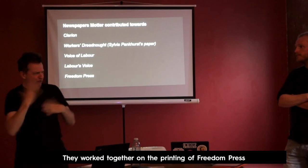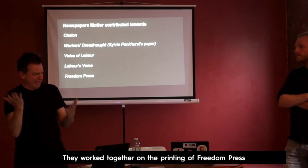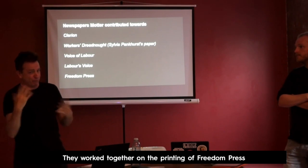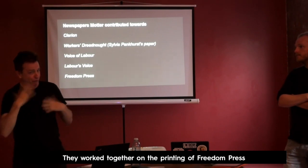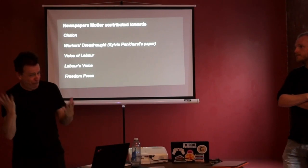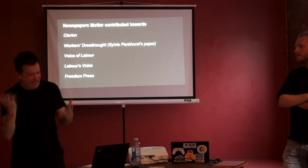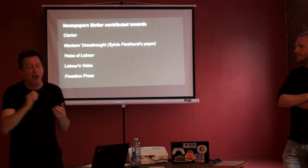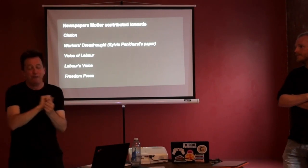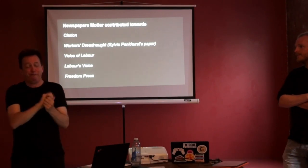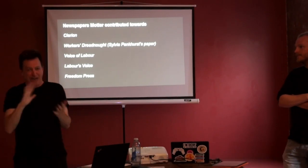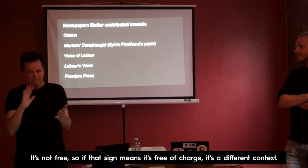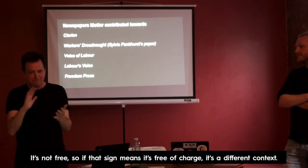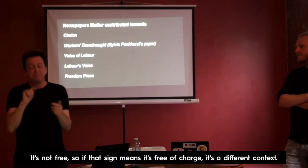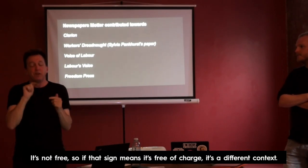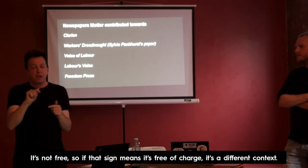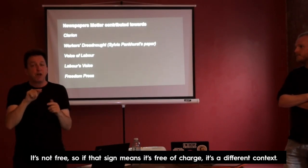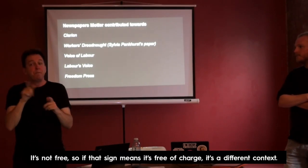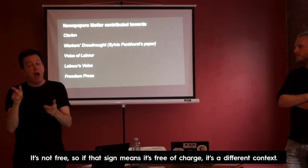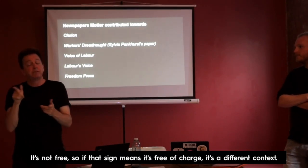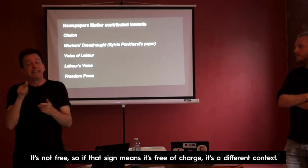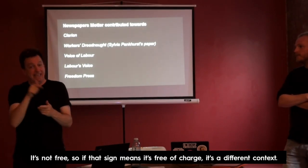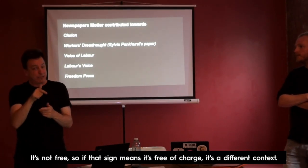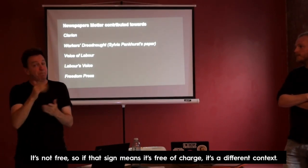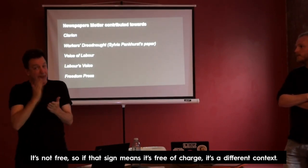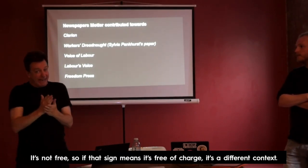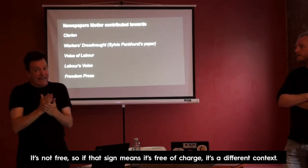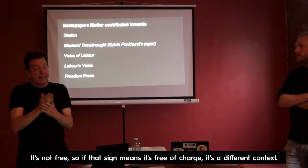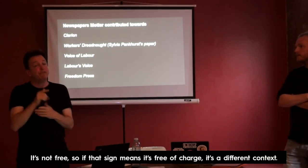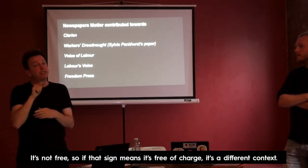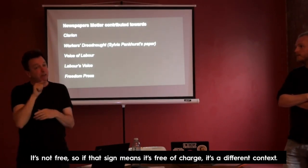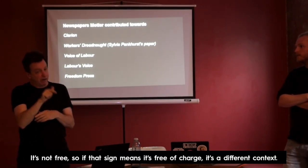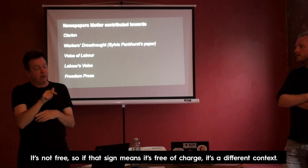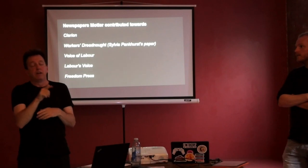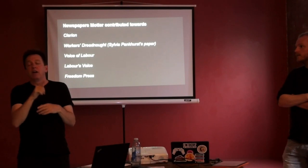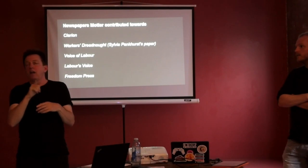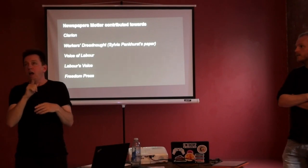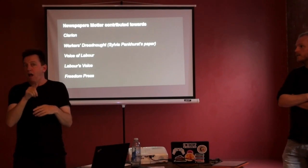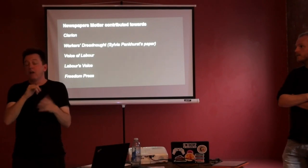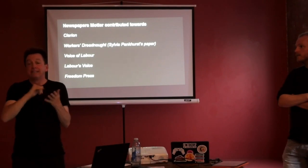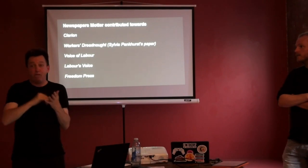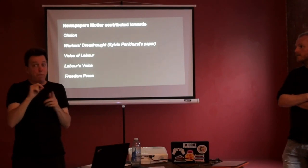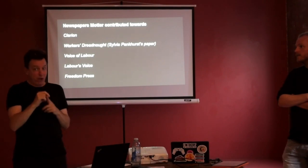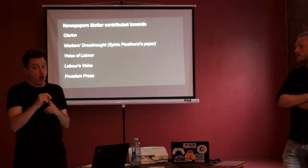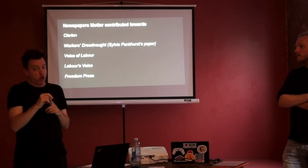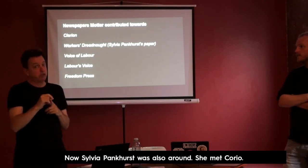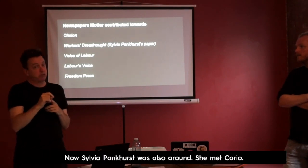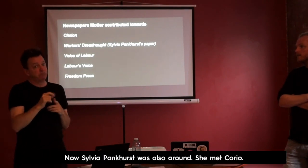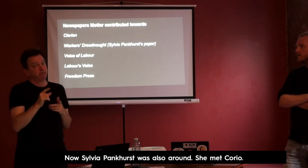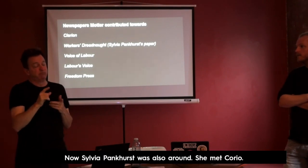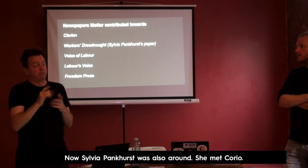Press again. It's not free, sorry, that sign means it's free of charge, it's a different context. Now, Sylvia Pankhurst was